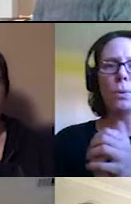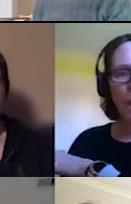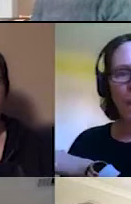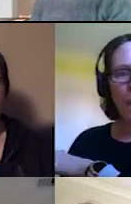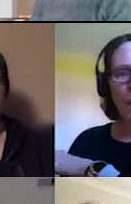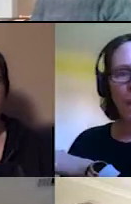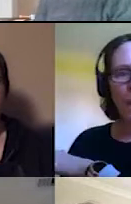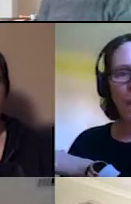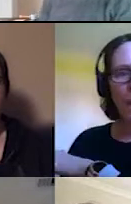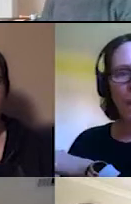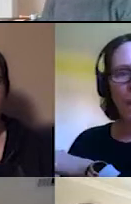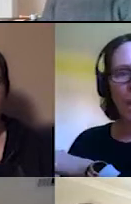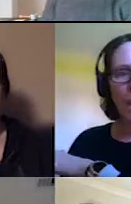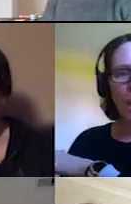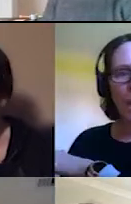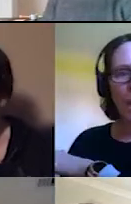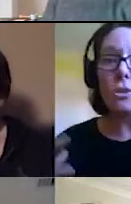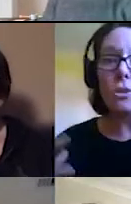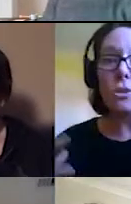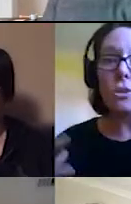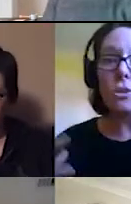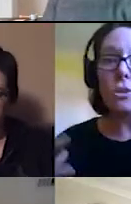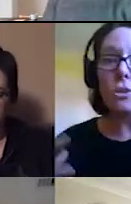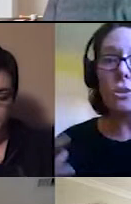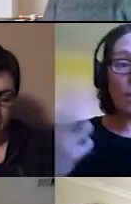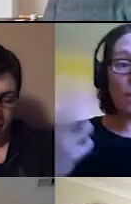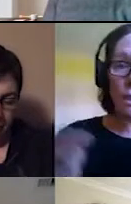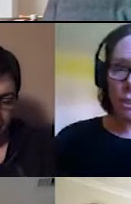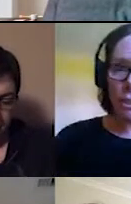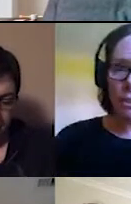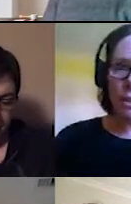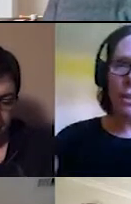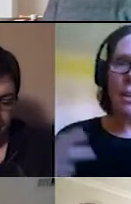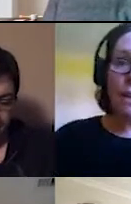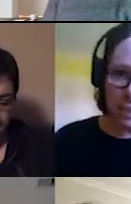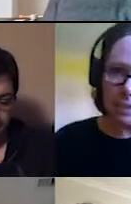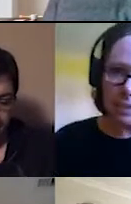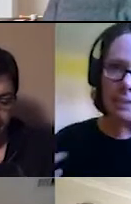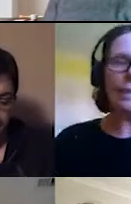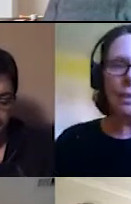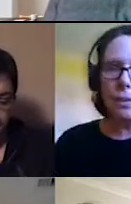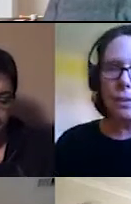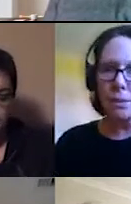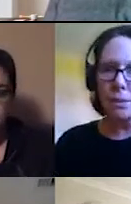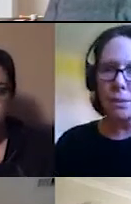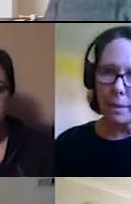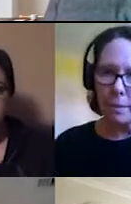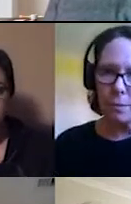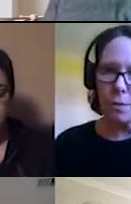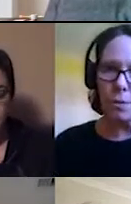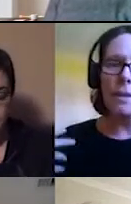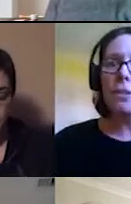here's this same vocabulary again, same words, different situations, different use, that lovely repetition and recast that Gary was